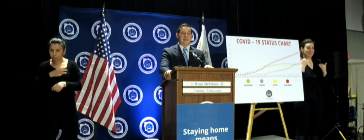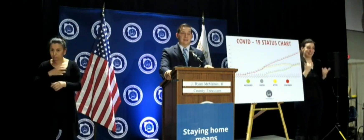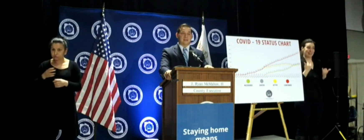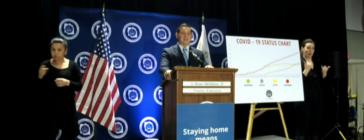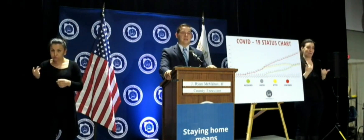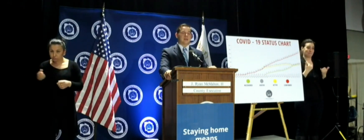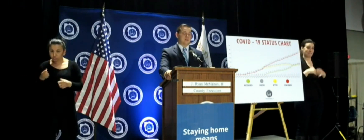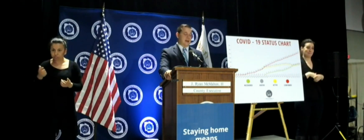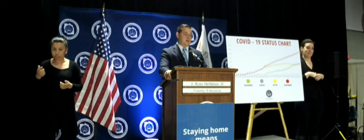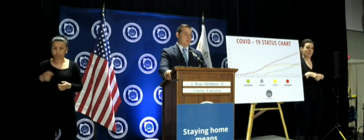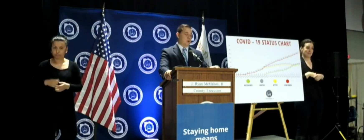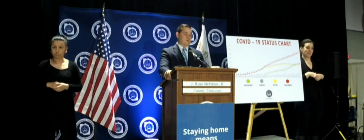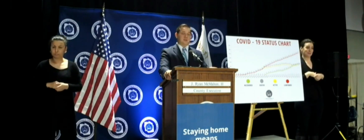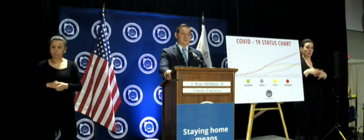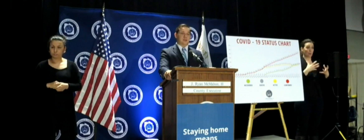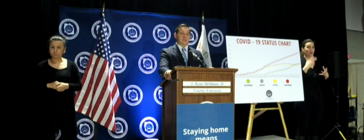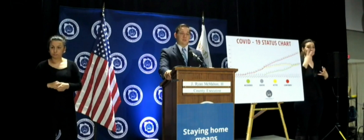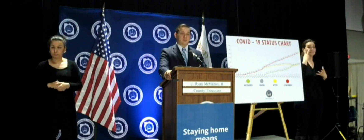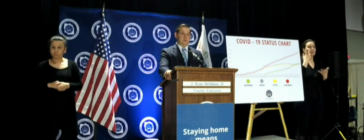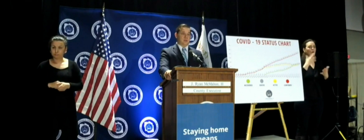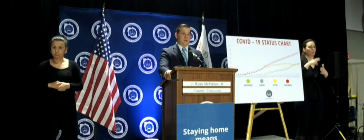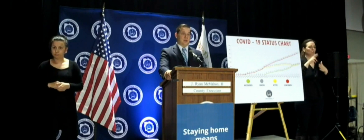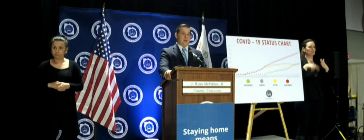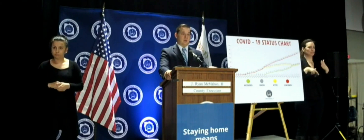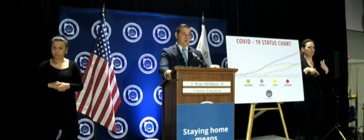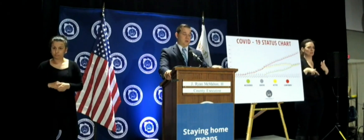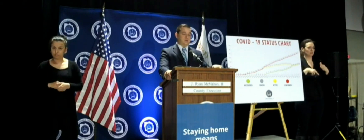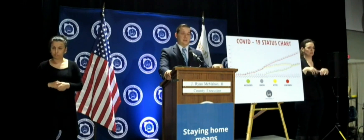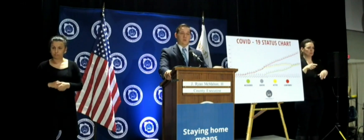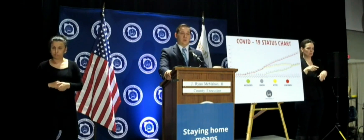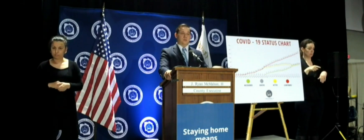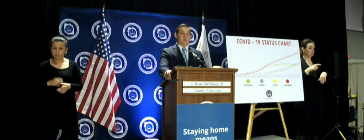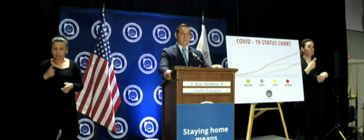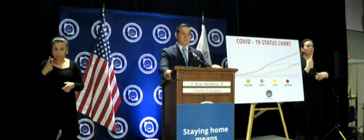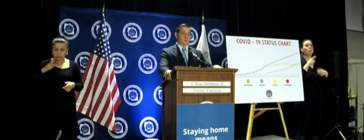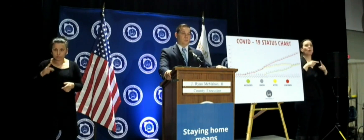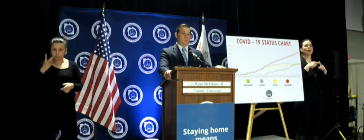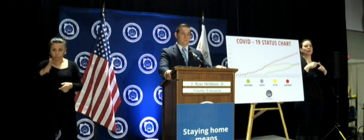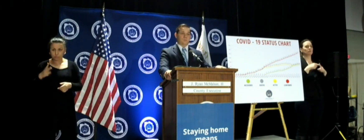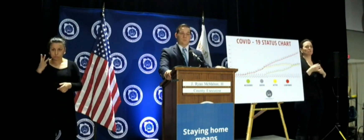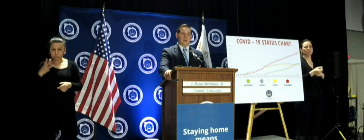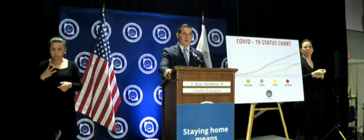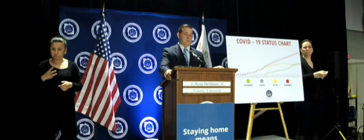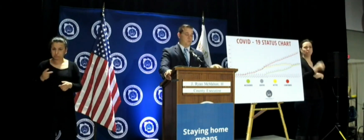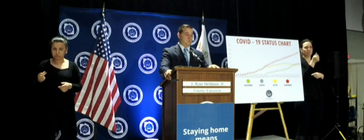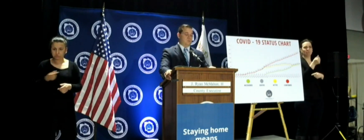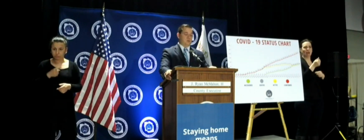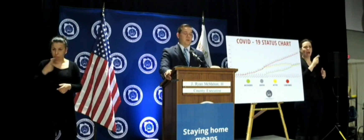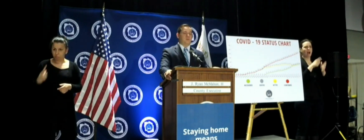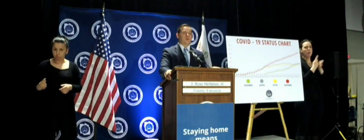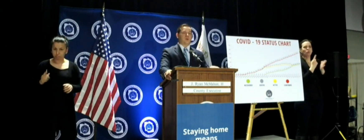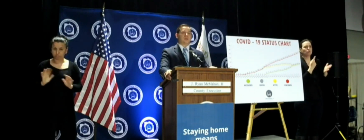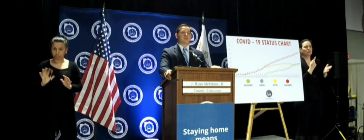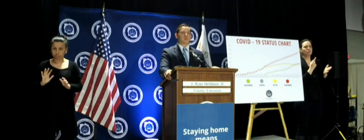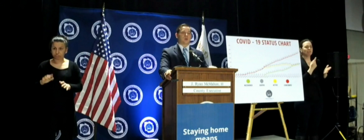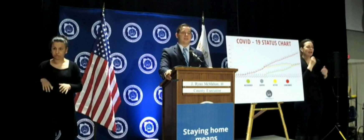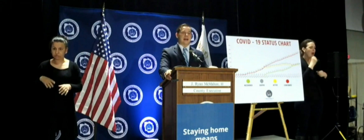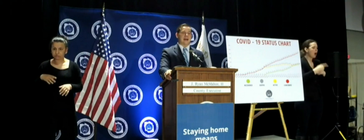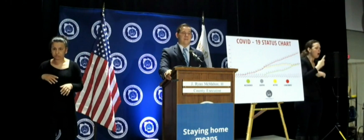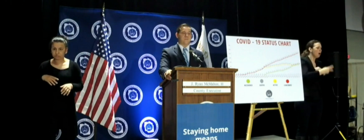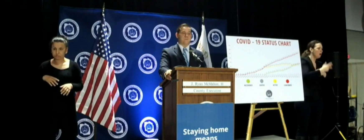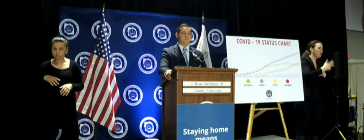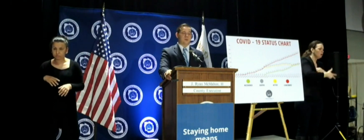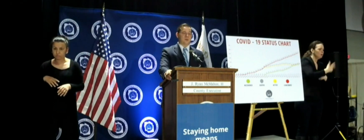not days. Then we do our investigation and we isolate and quarantine. Boom. And if we're doing this in